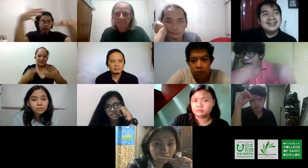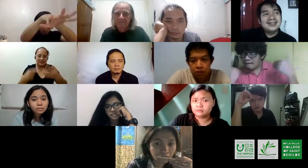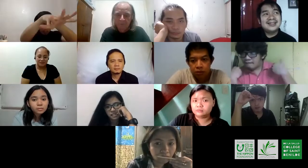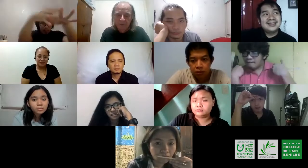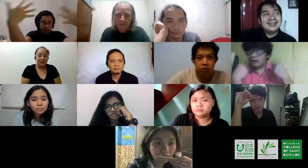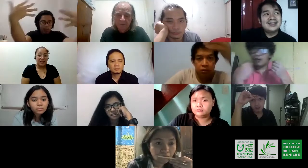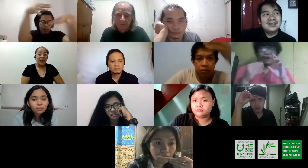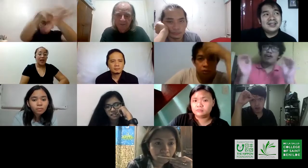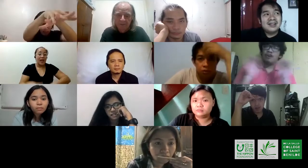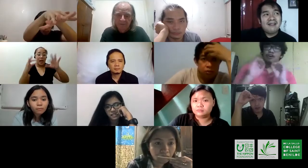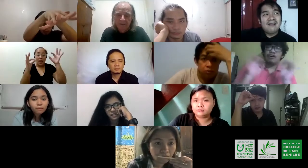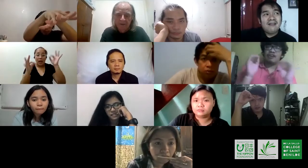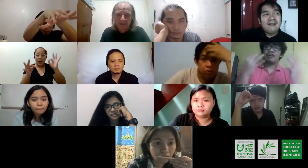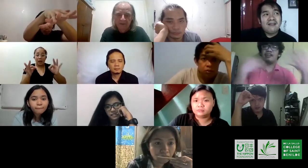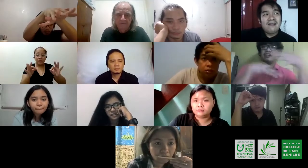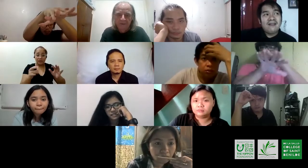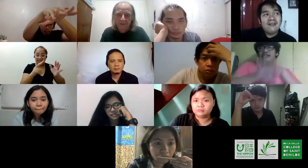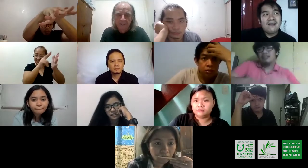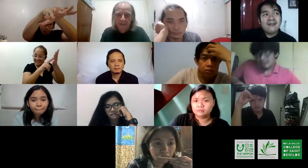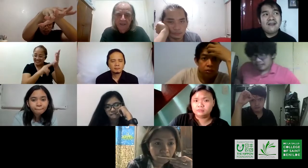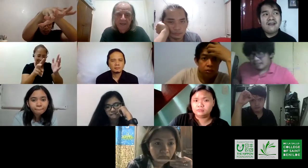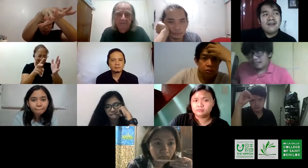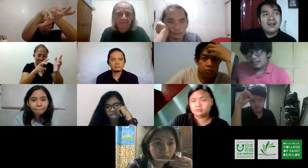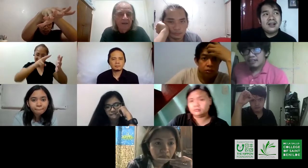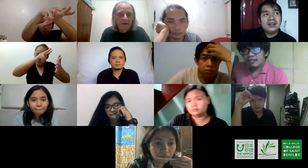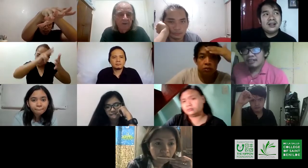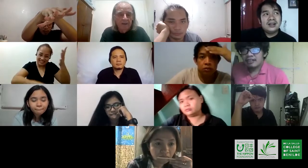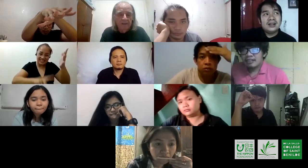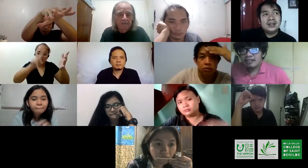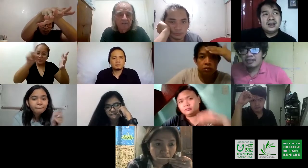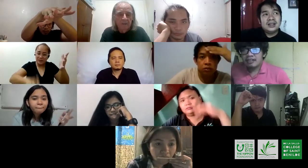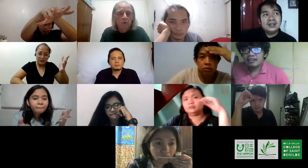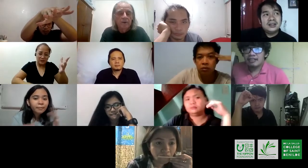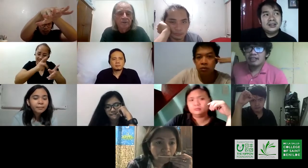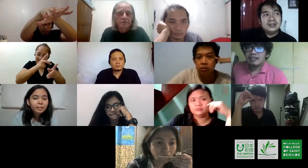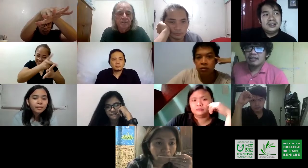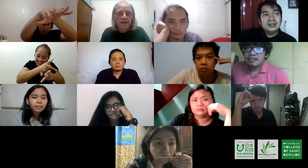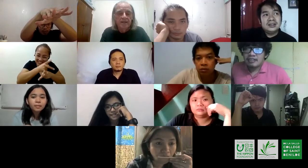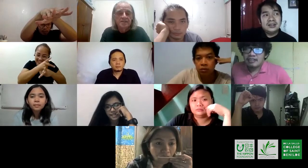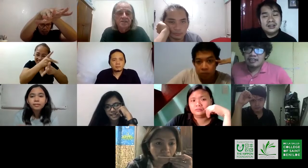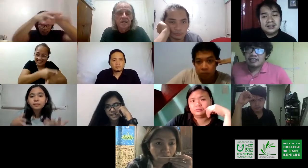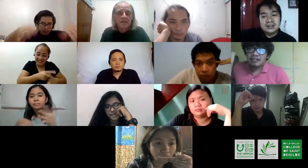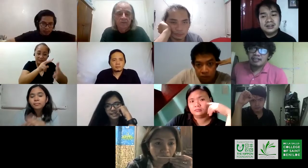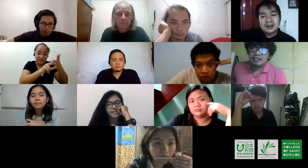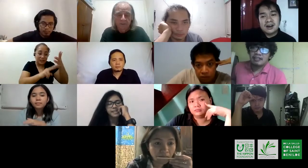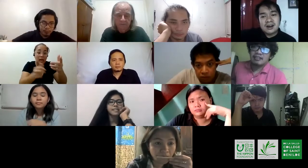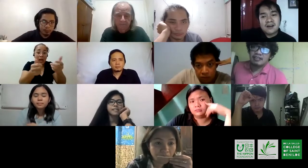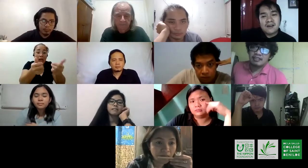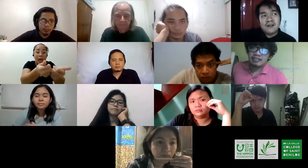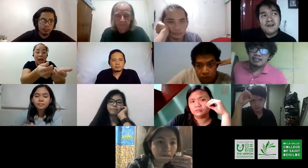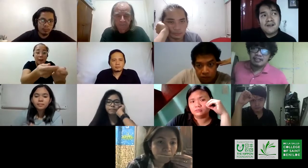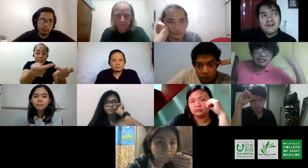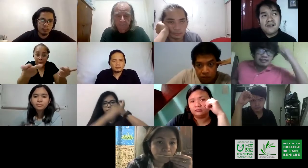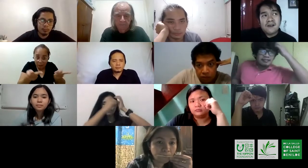If, so read the question very carefully. If an area, a location has a sign language.